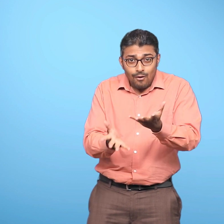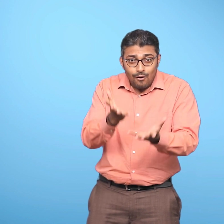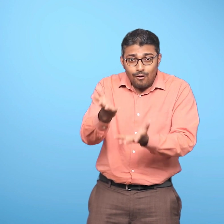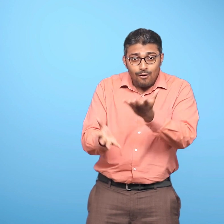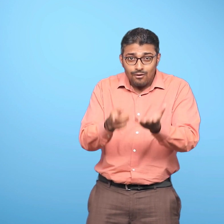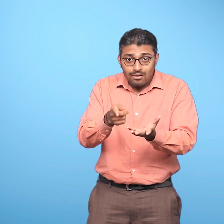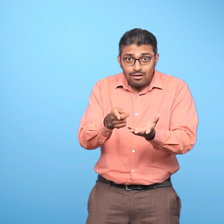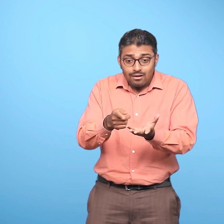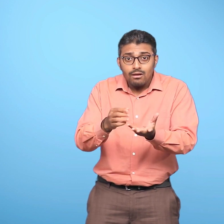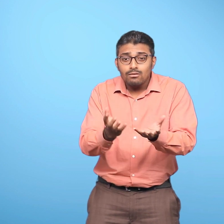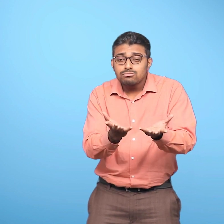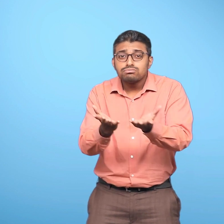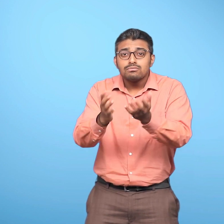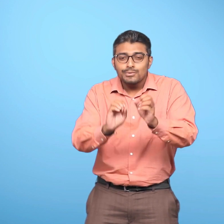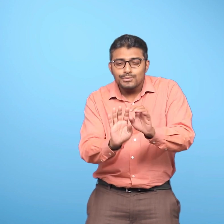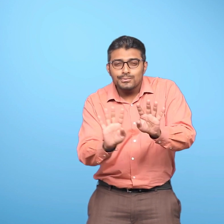changes into its vapor.